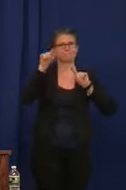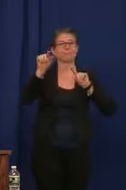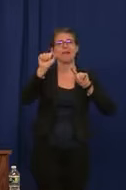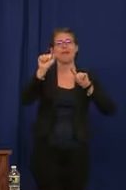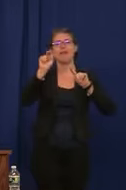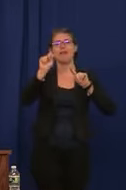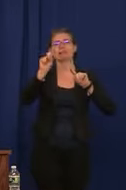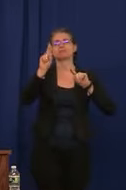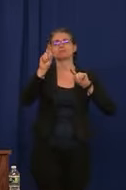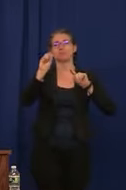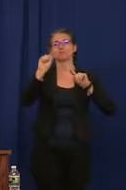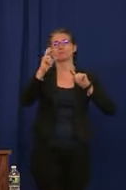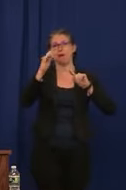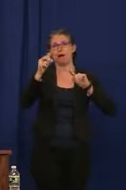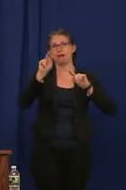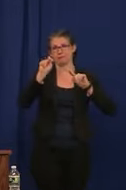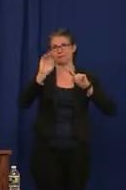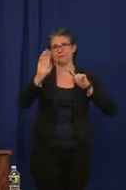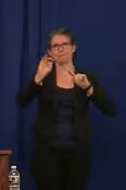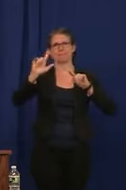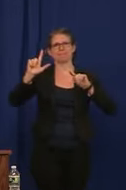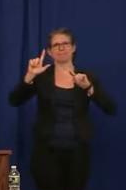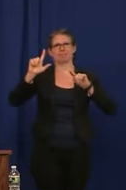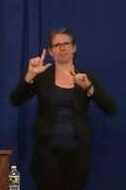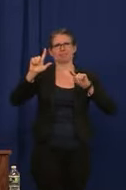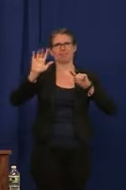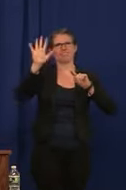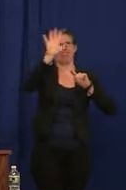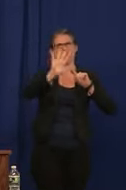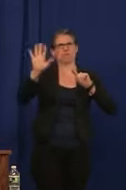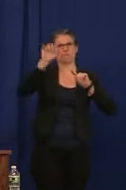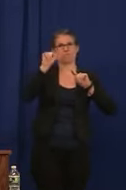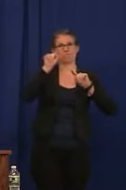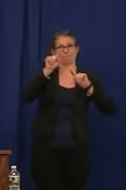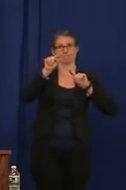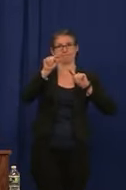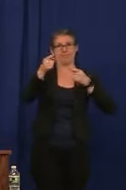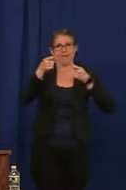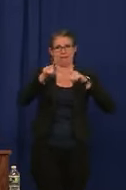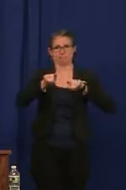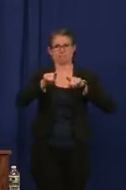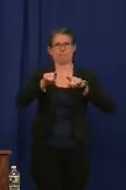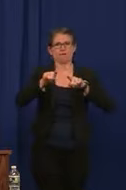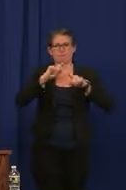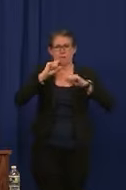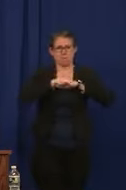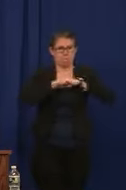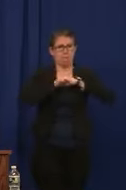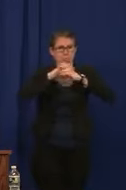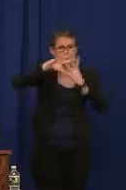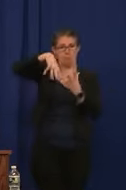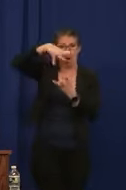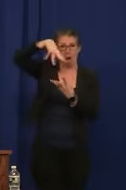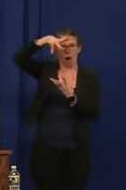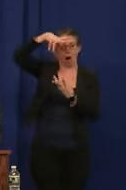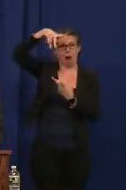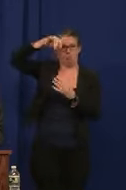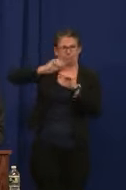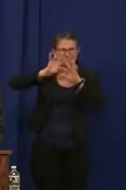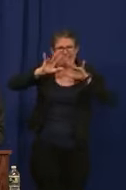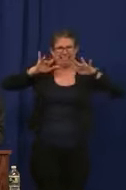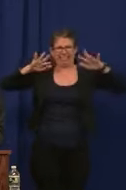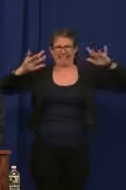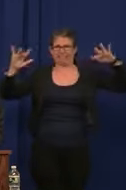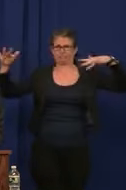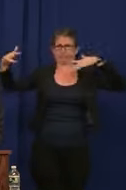County, sending plumes of smoke and debris into the air. The fire marshal's office, in conjunction with local